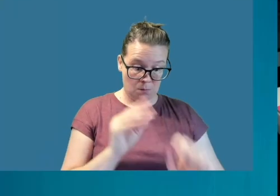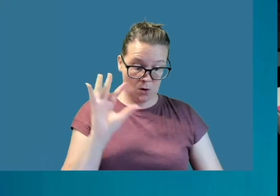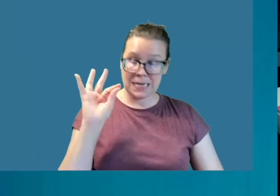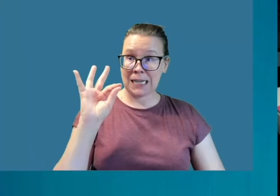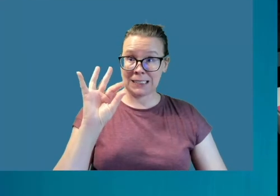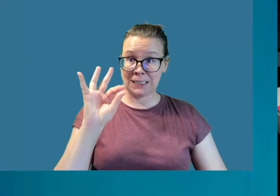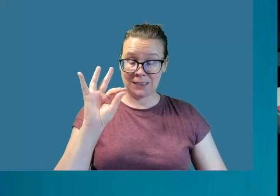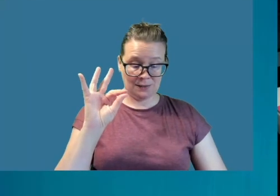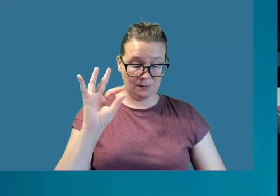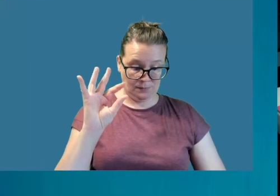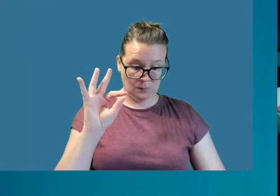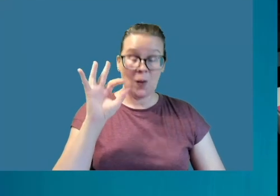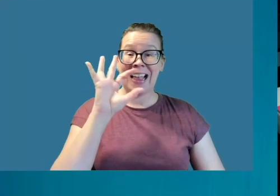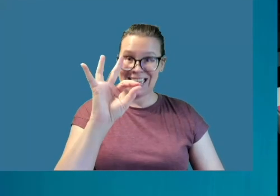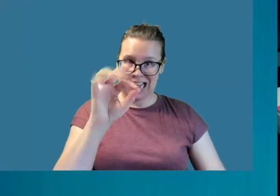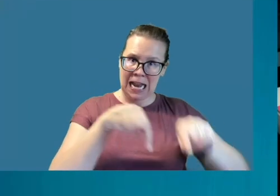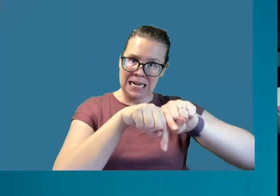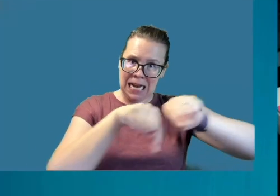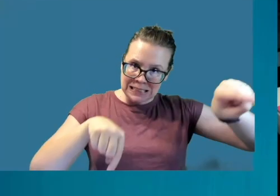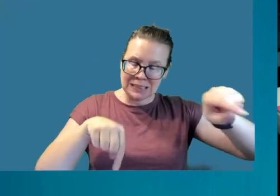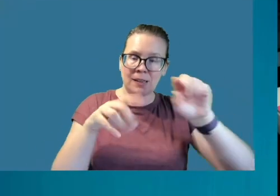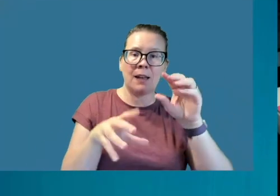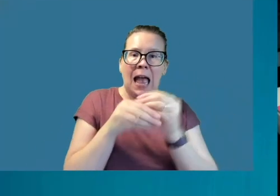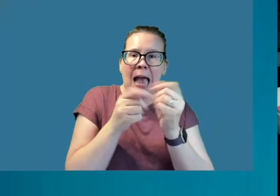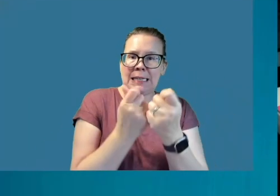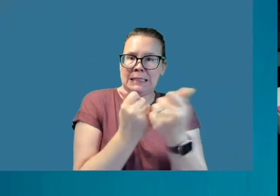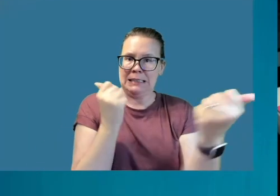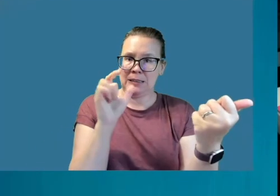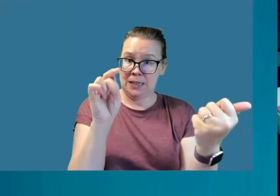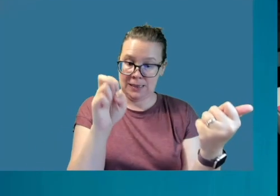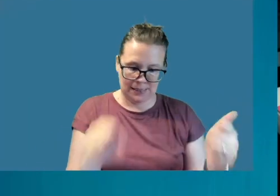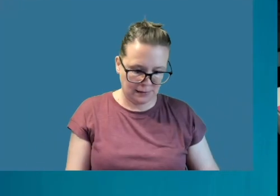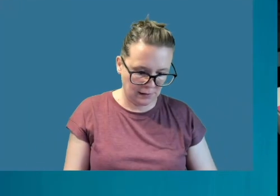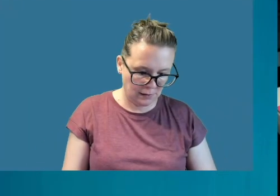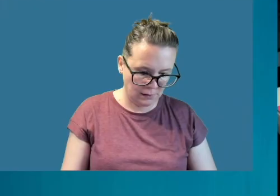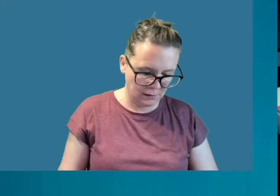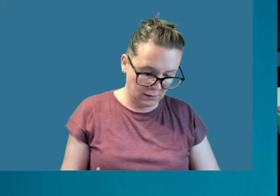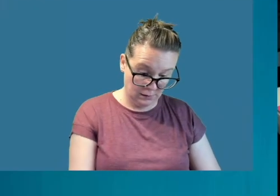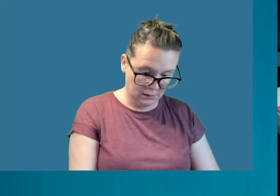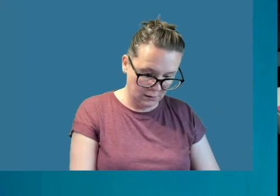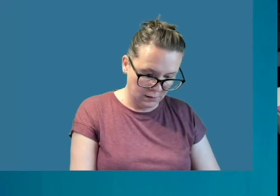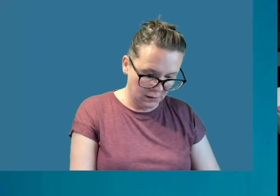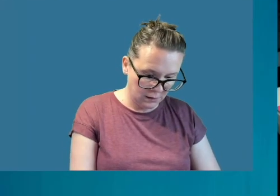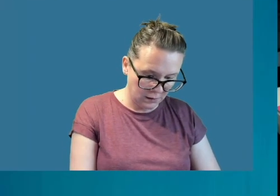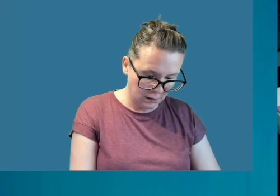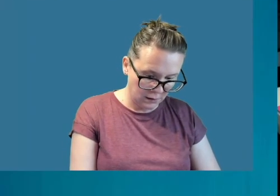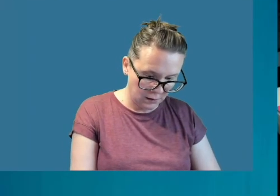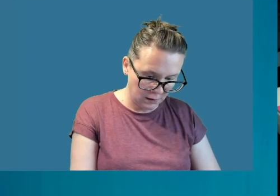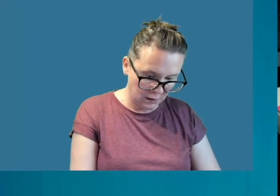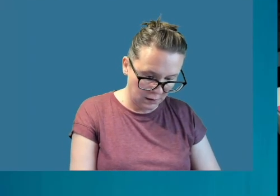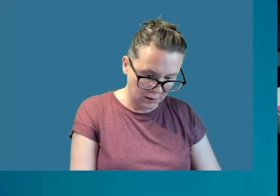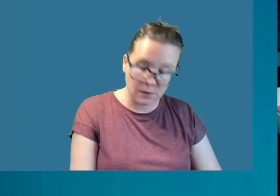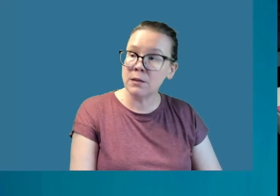my highest number is the number 9. So for the number 9, we need to extend the sewing line into the seam